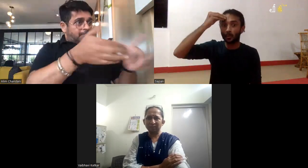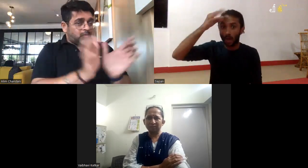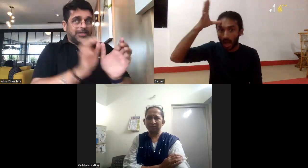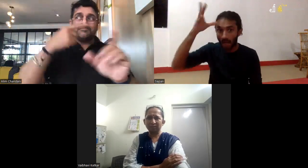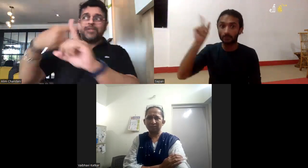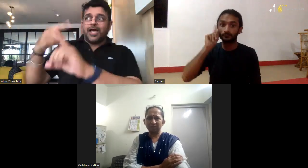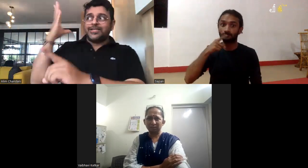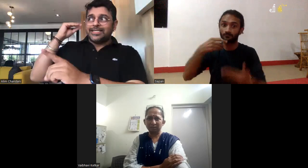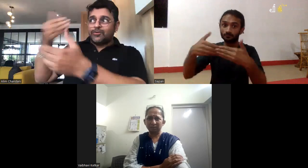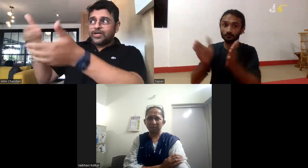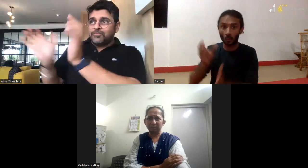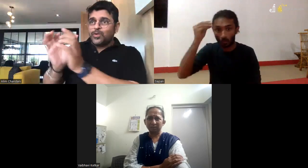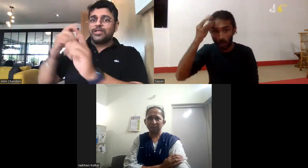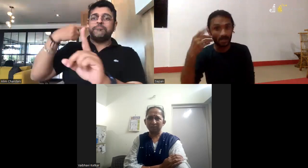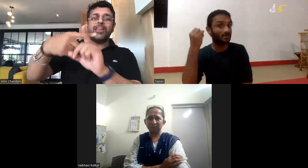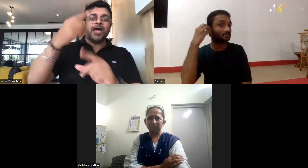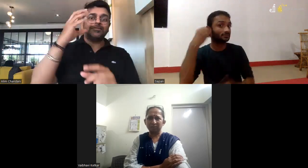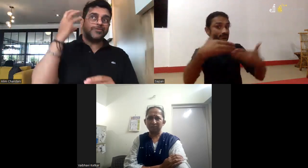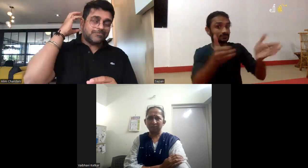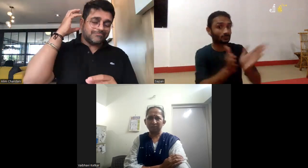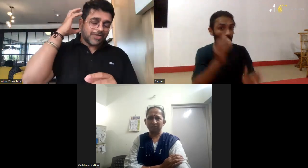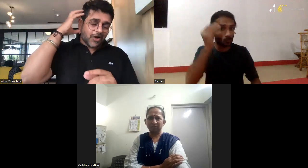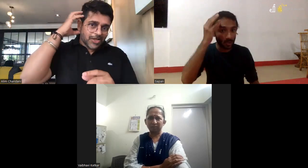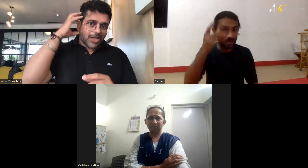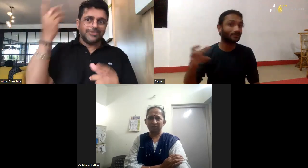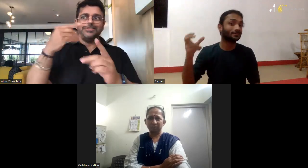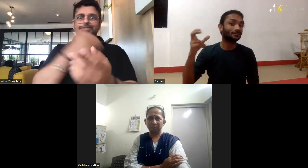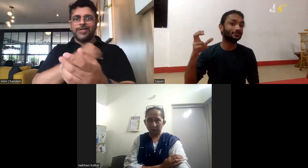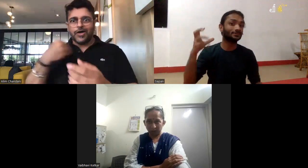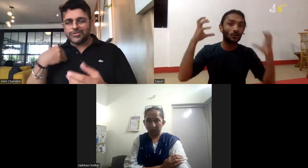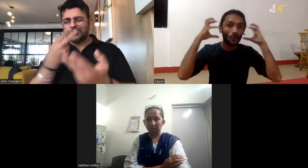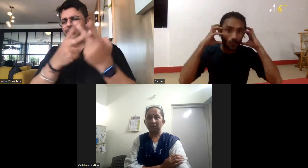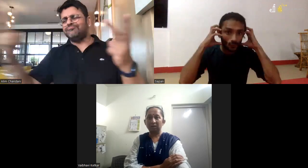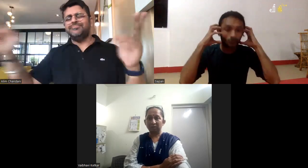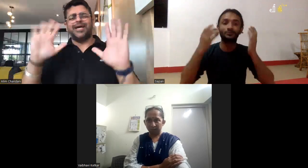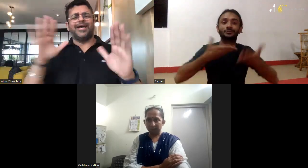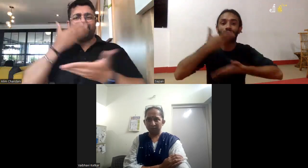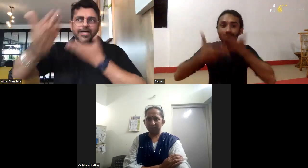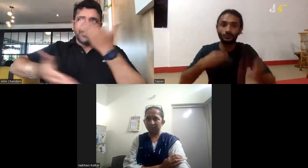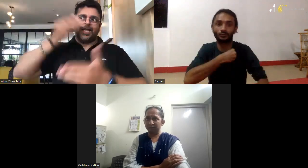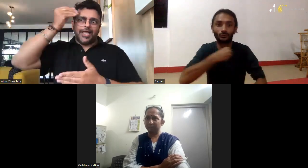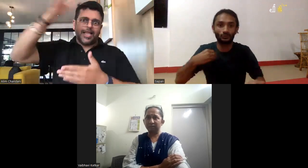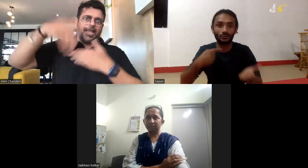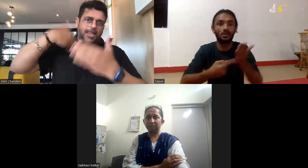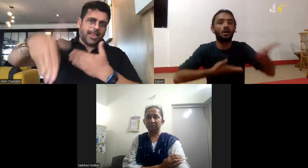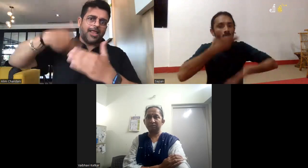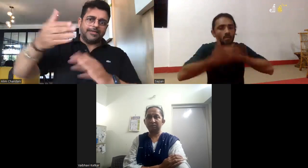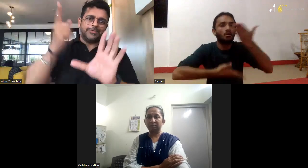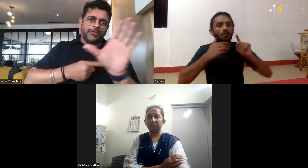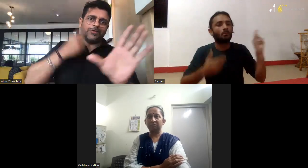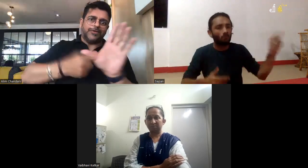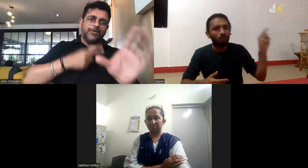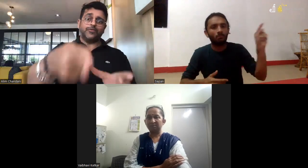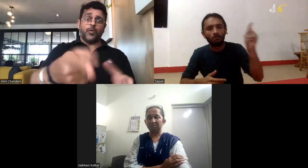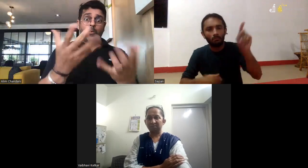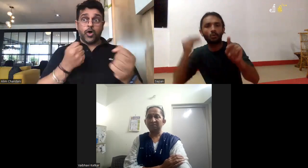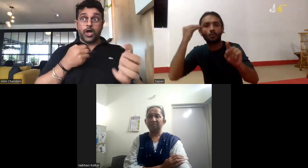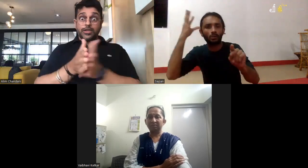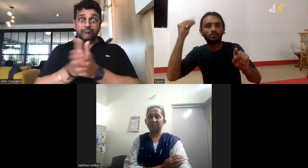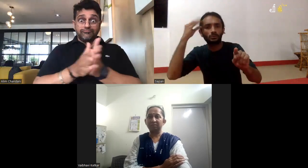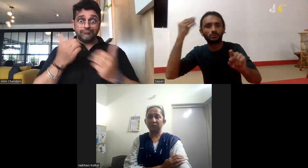they don't know ISL. If we have the teacher, if we have the less teachers who know ISL, I think it we